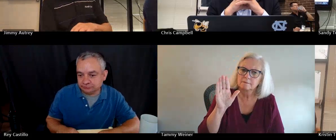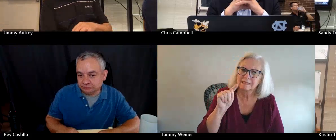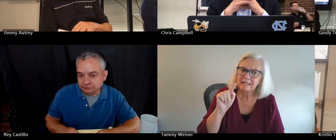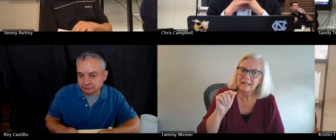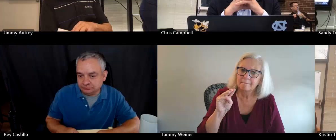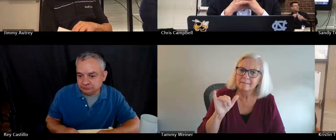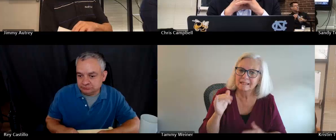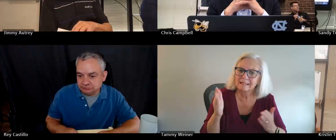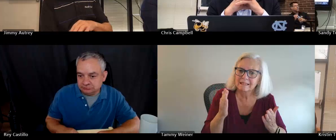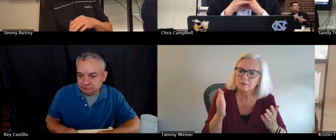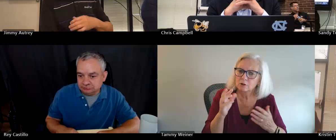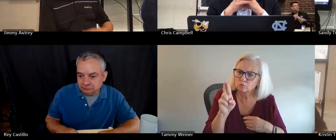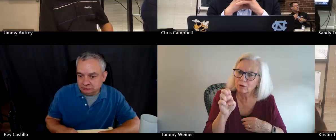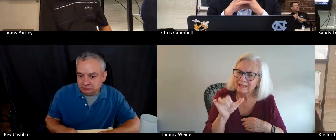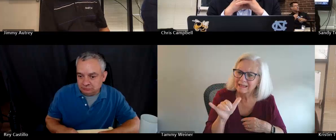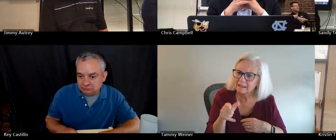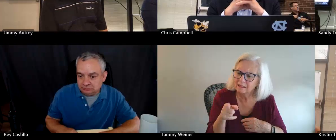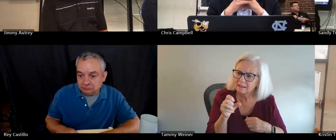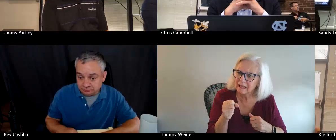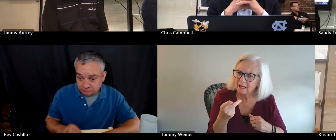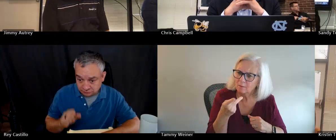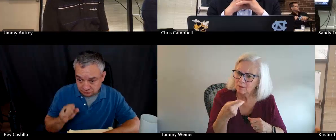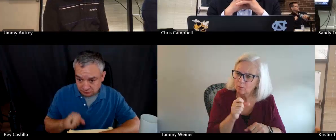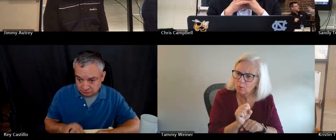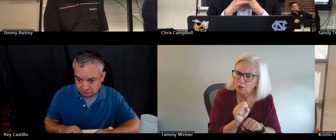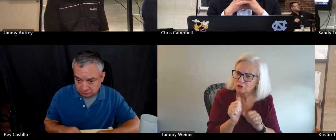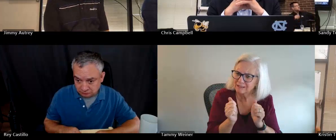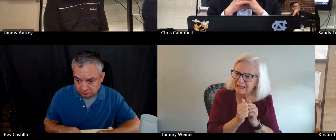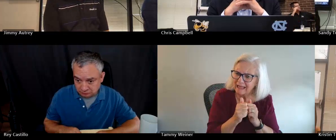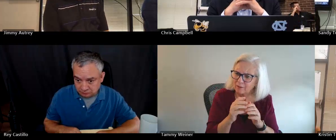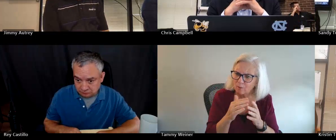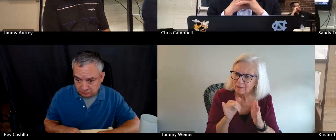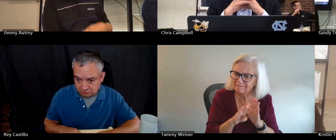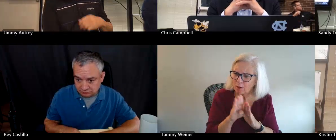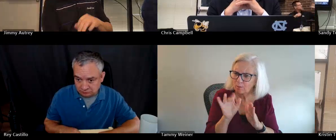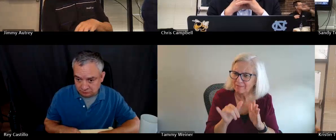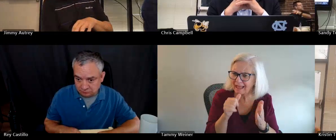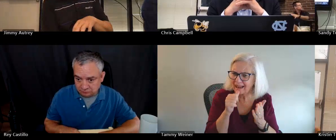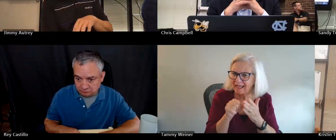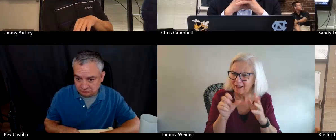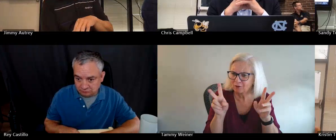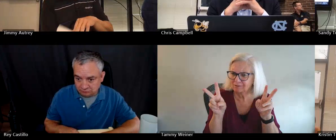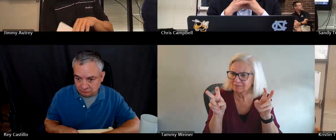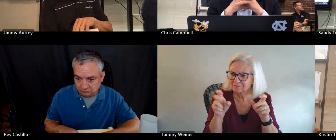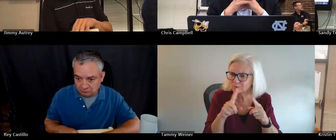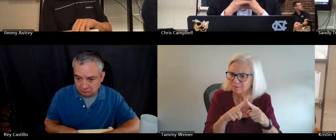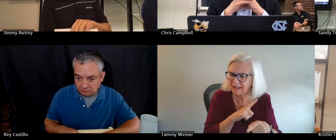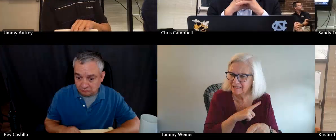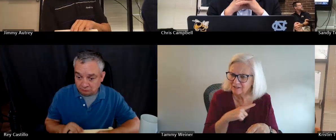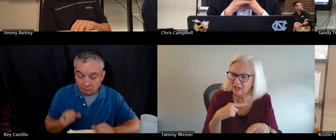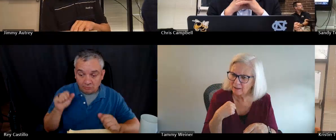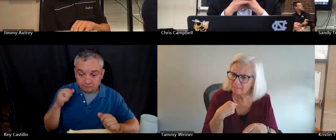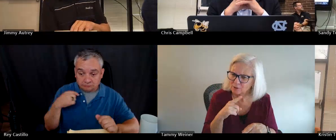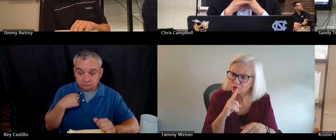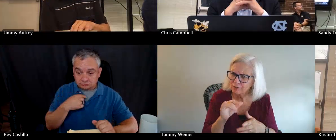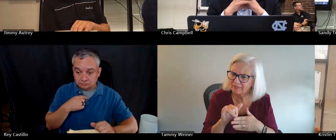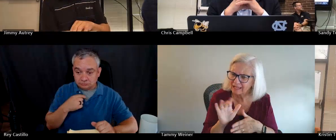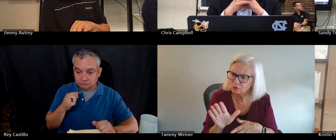Carolinians. And this is Tammy. Ray, could we work together and develop